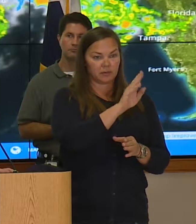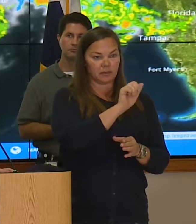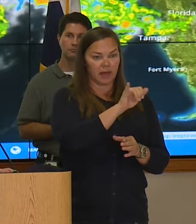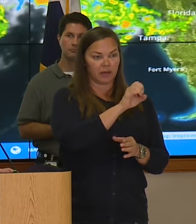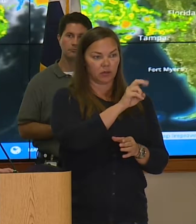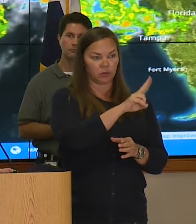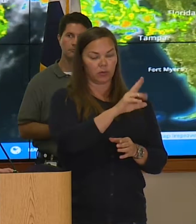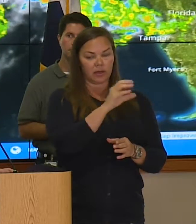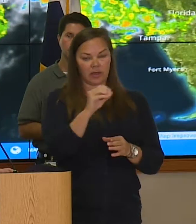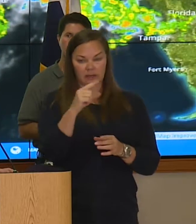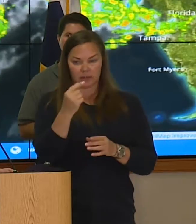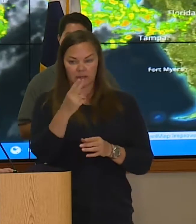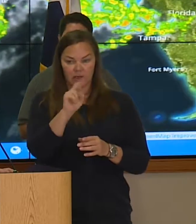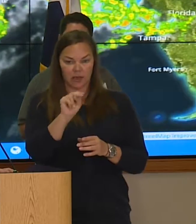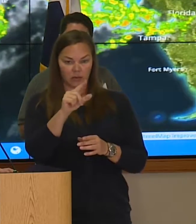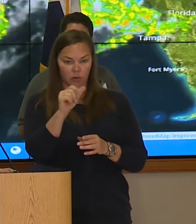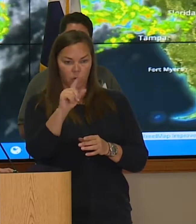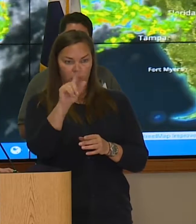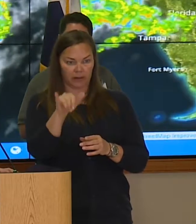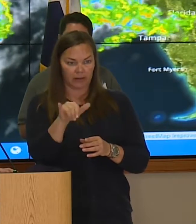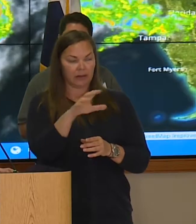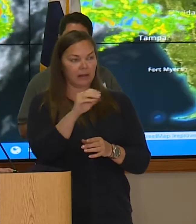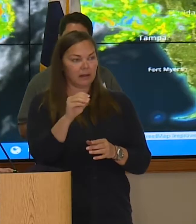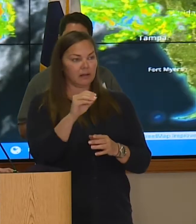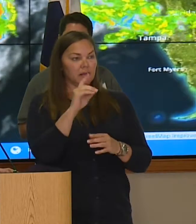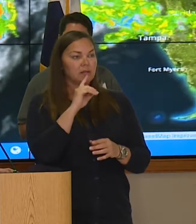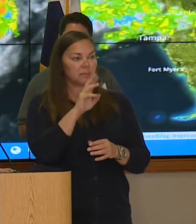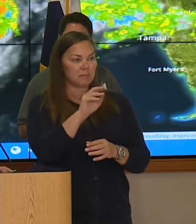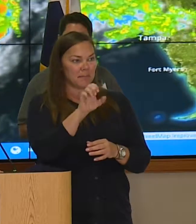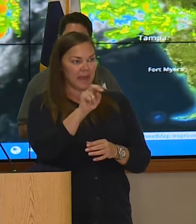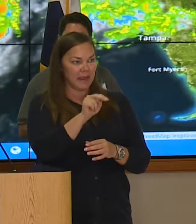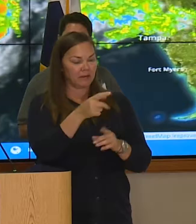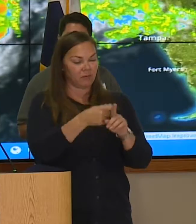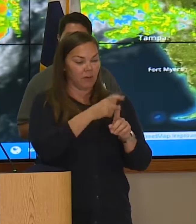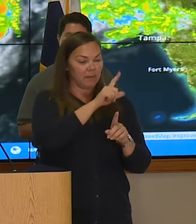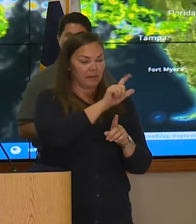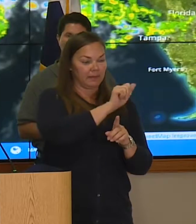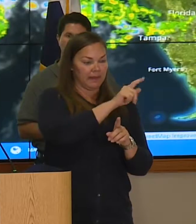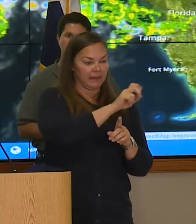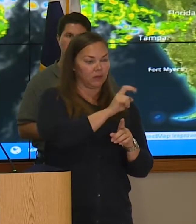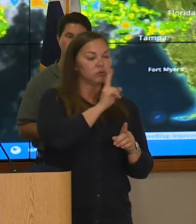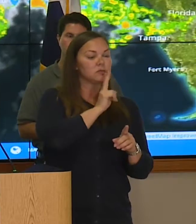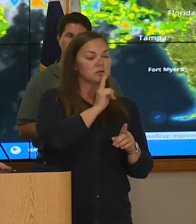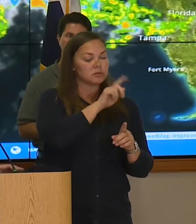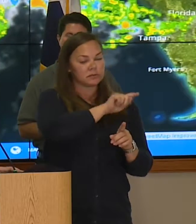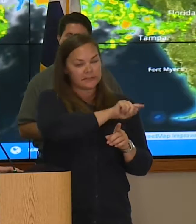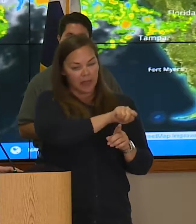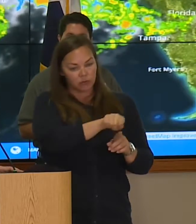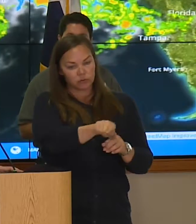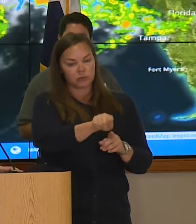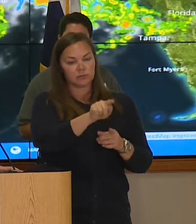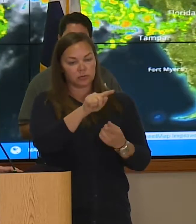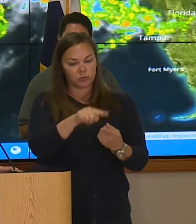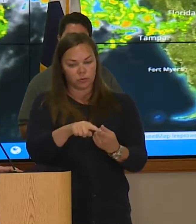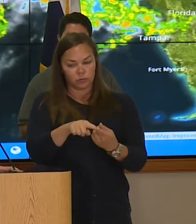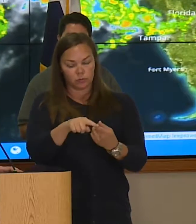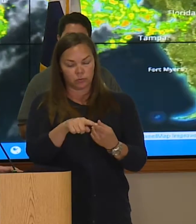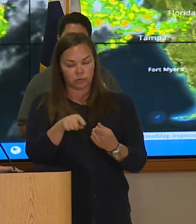lower portion, what we call the main stem of the San Jacinto River, and that's the portion from Lake Houston downstream